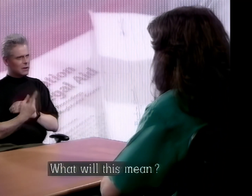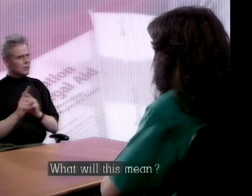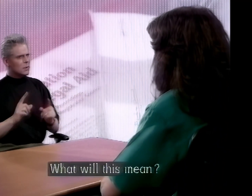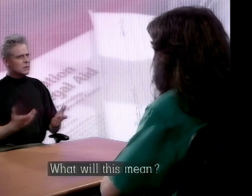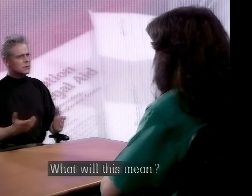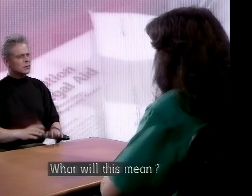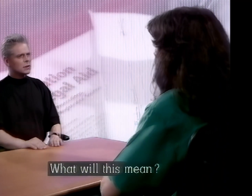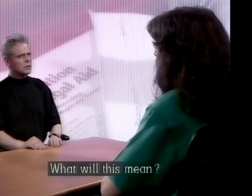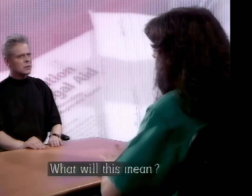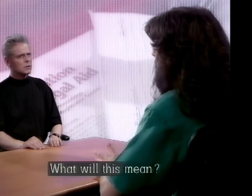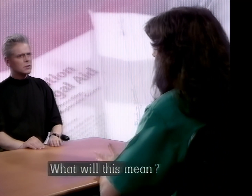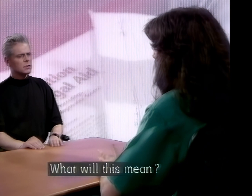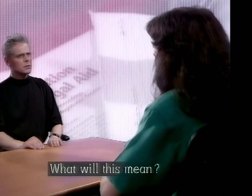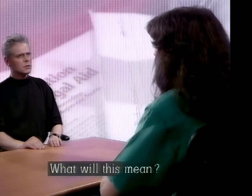Right, so what will this mean?